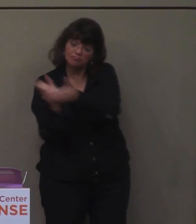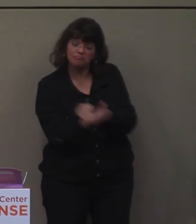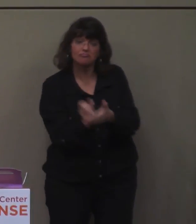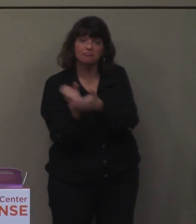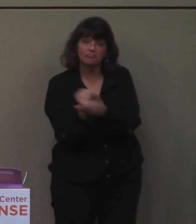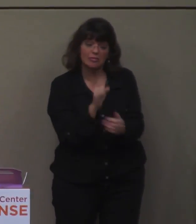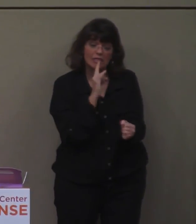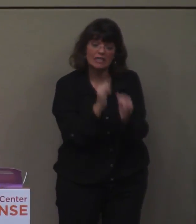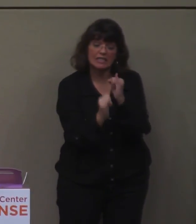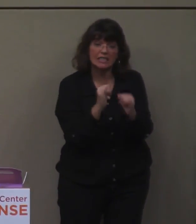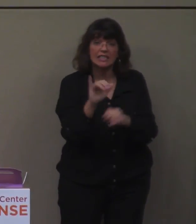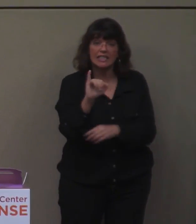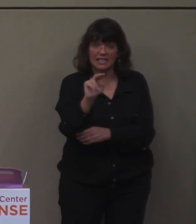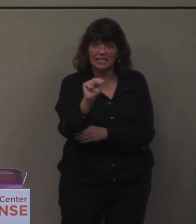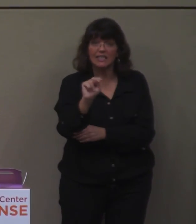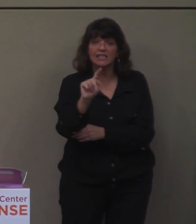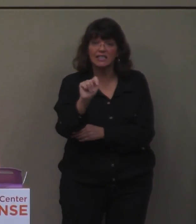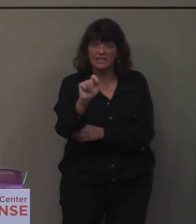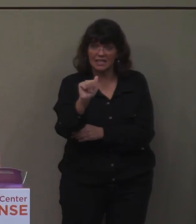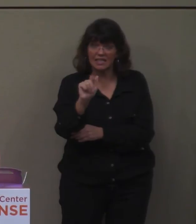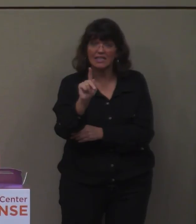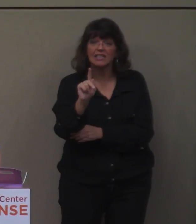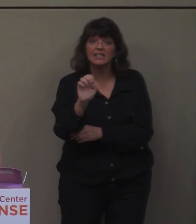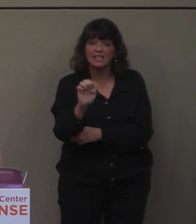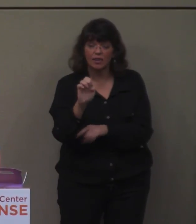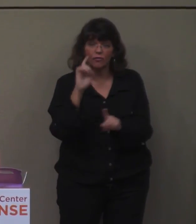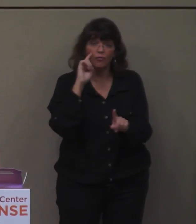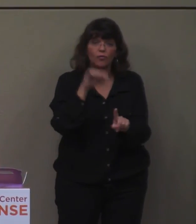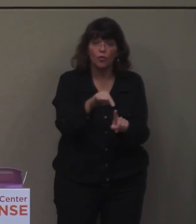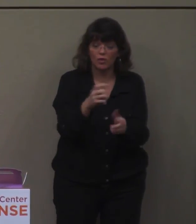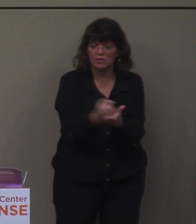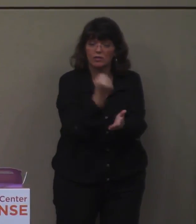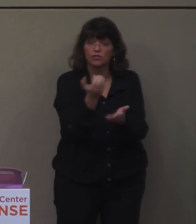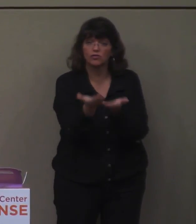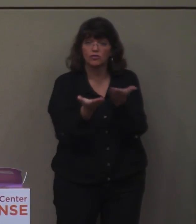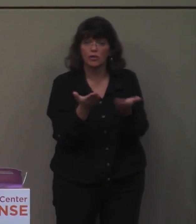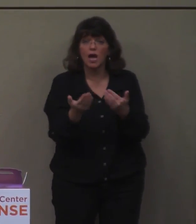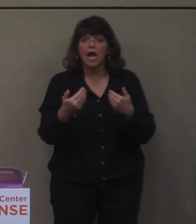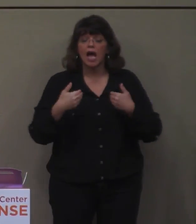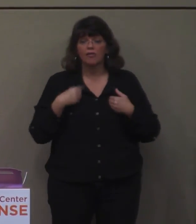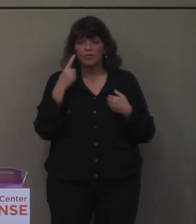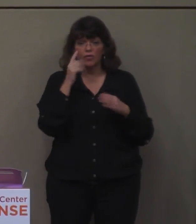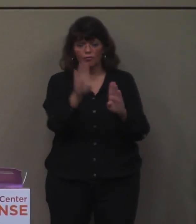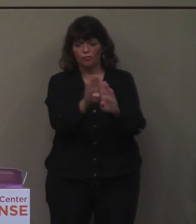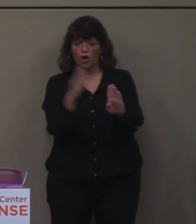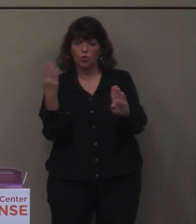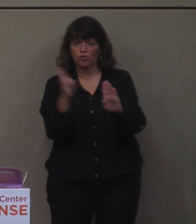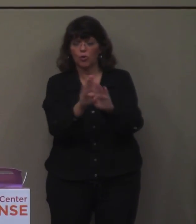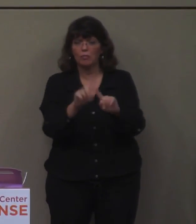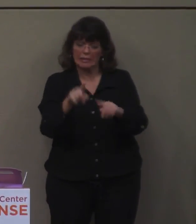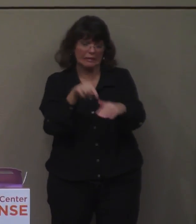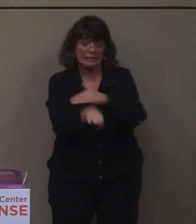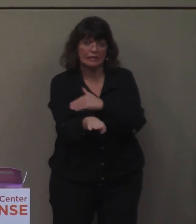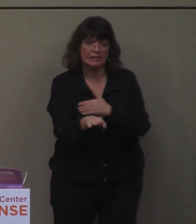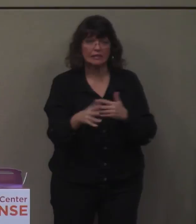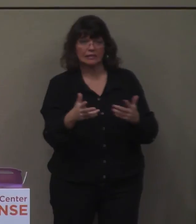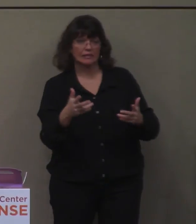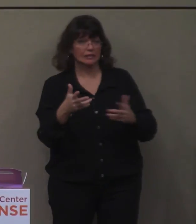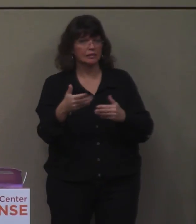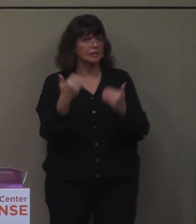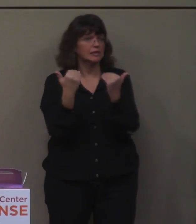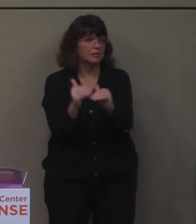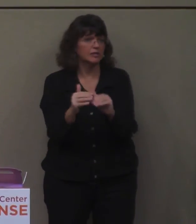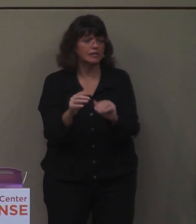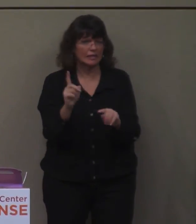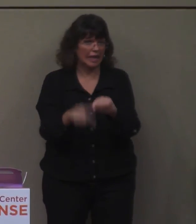the front door via the telephone, obviously not through the actual front door. So we're still active. All of our clinicians